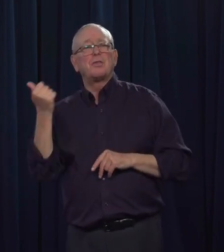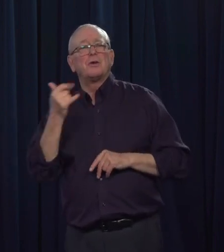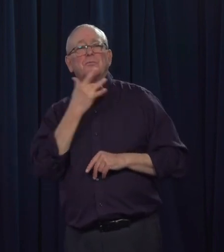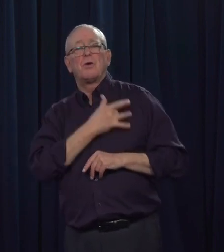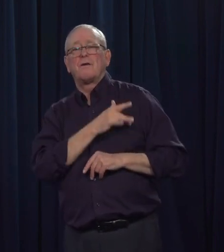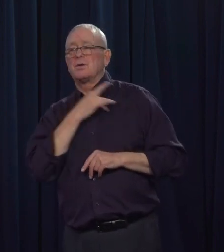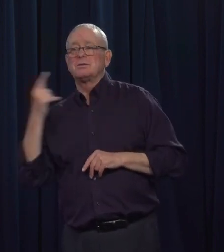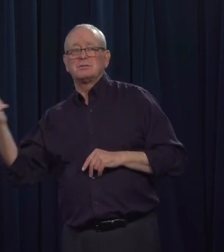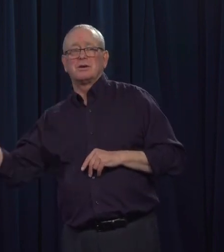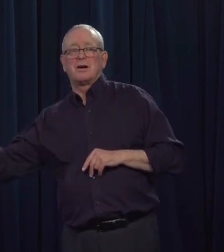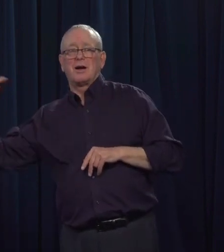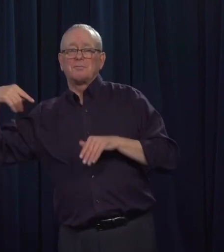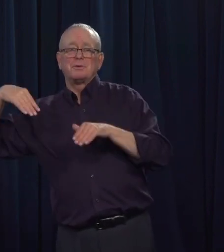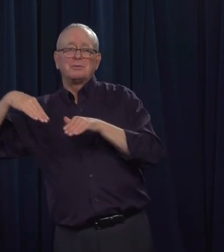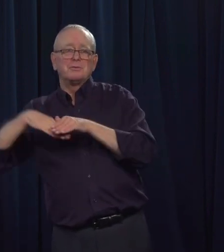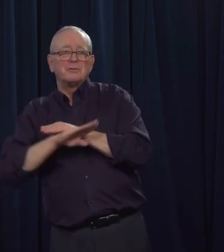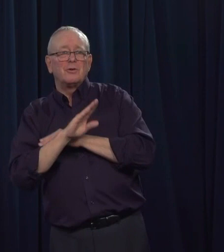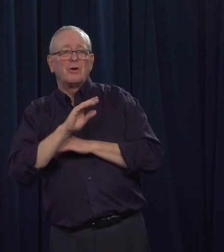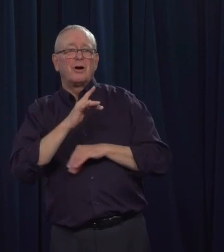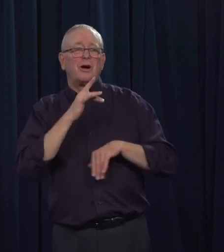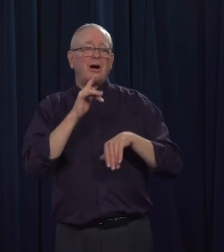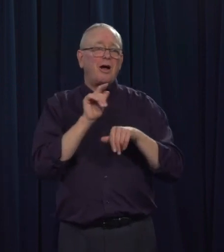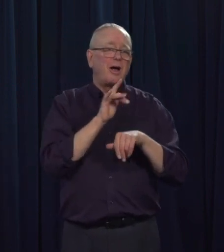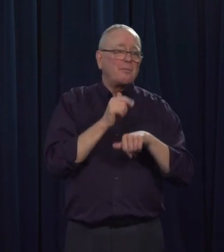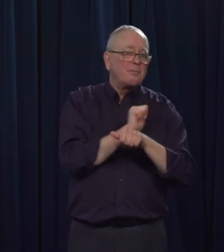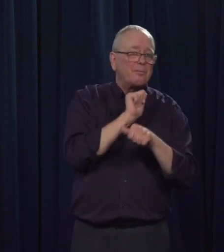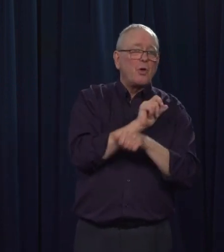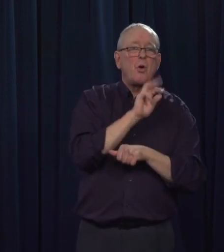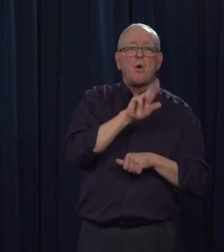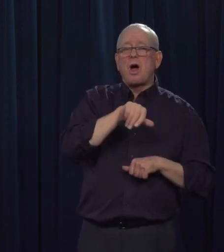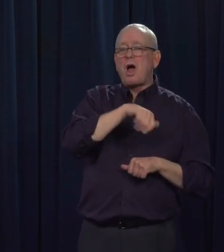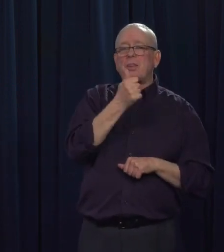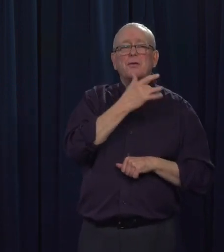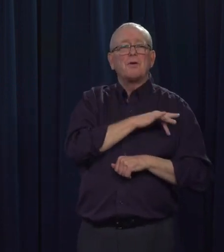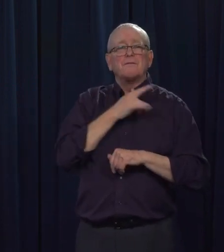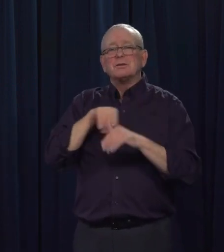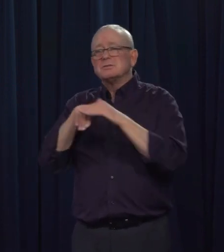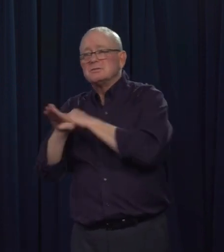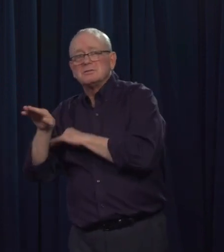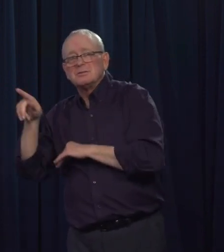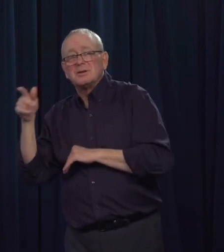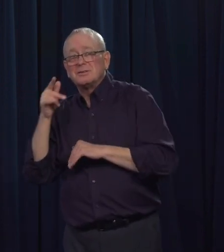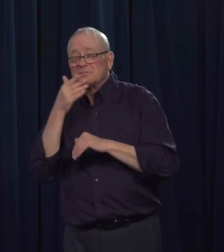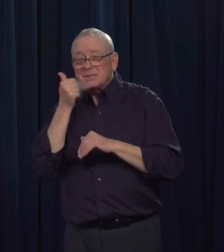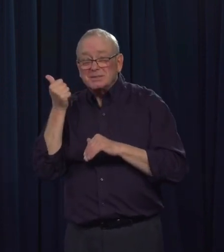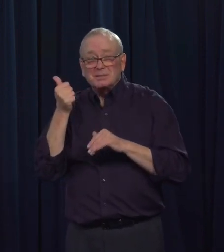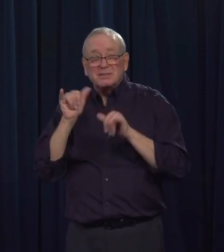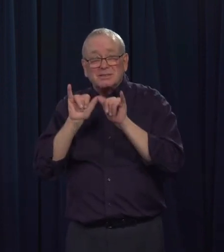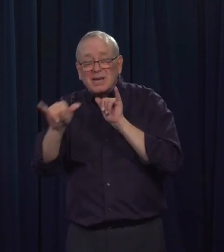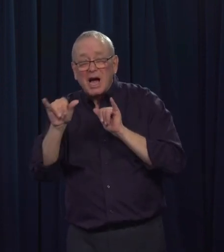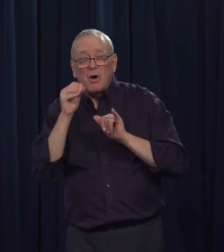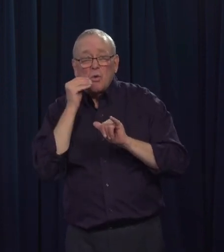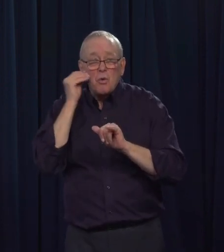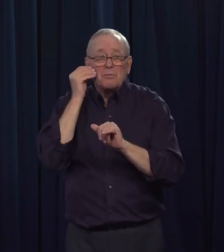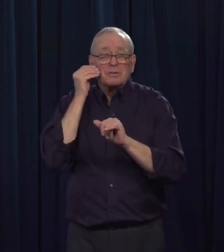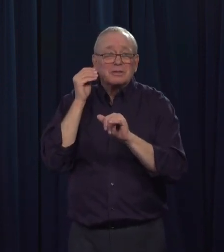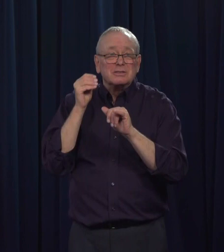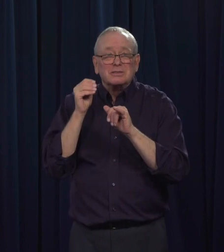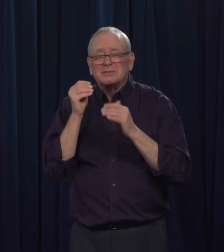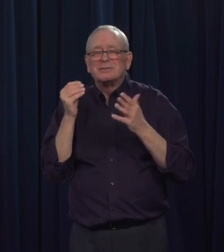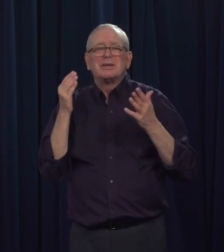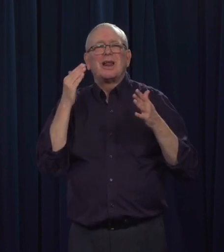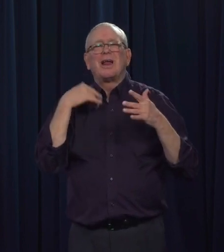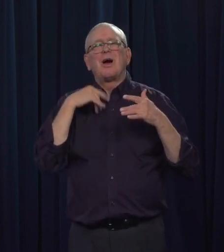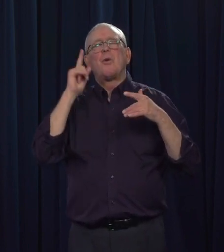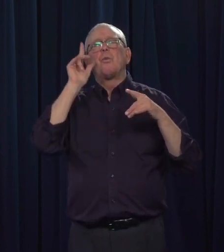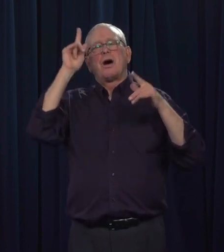in from a different province. And I think each province is looking at their own epidemiology and trying to make decisions that are in the best interests of that particular